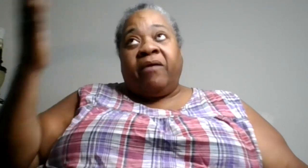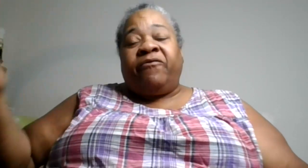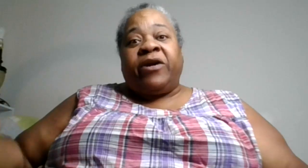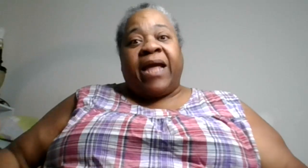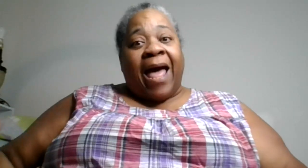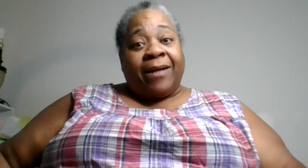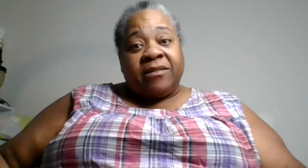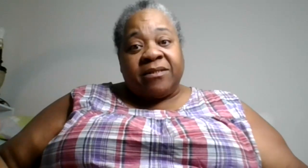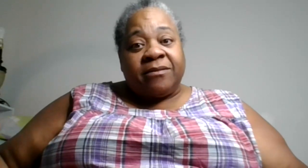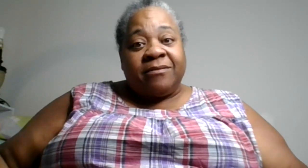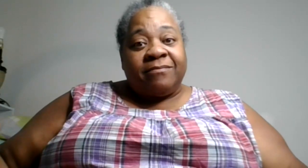forgot.